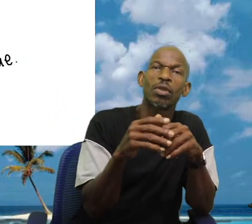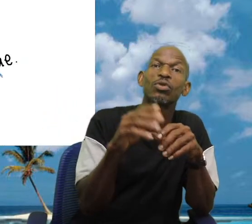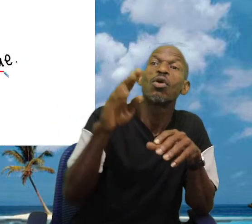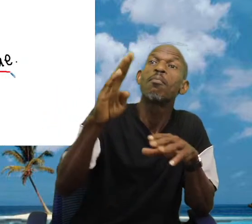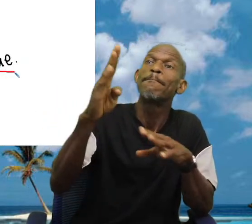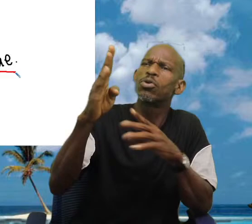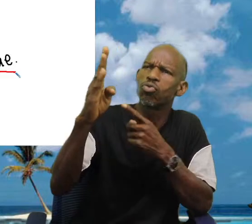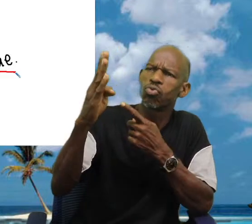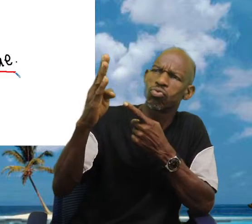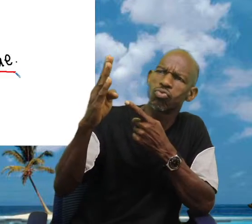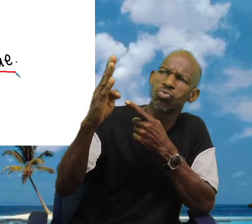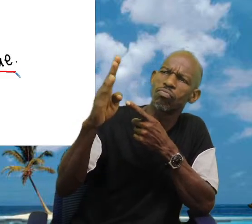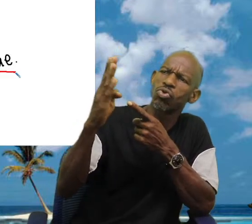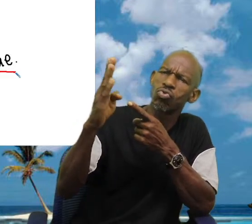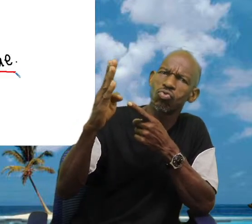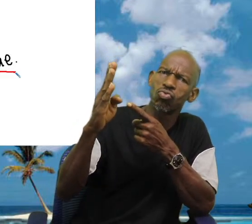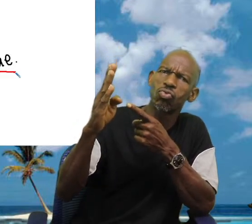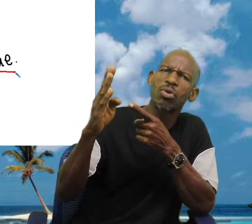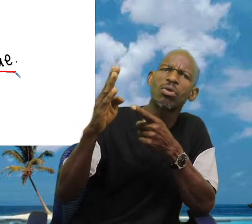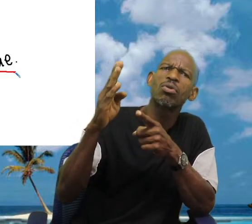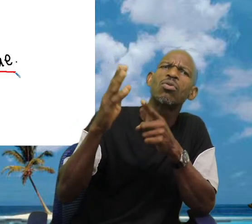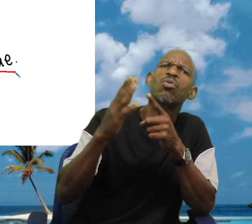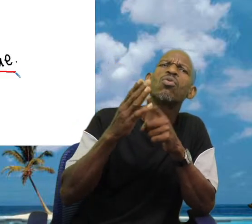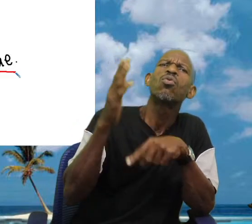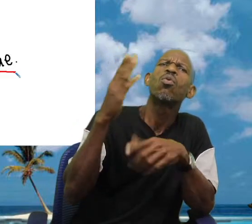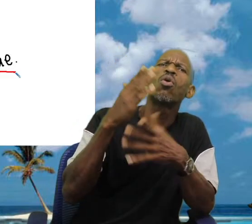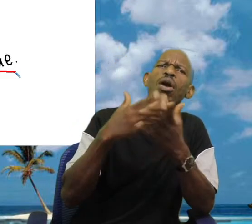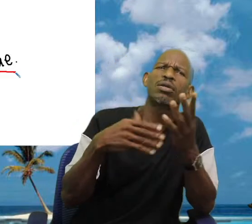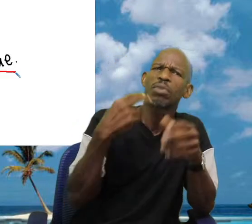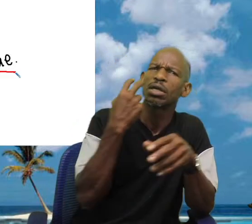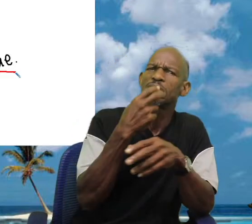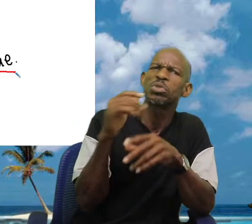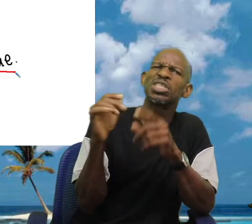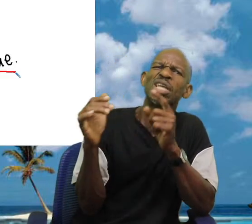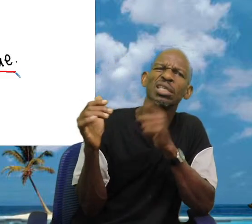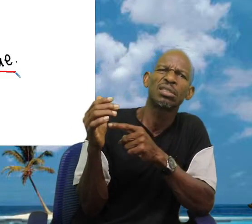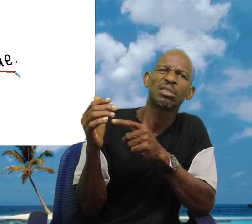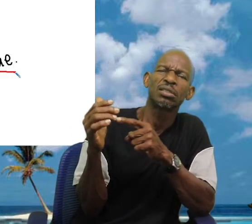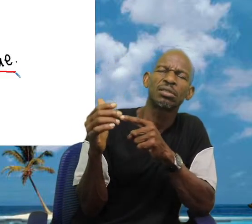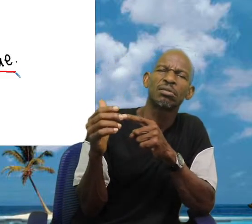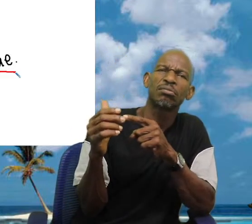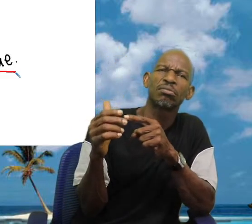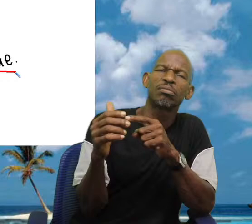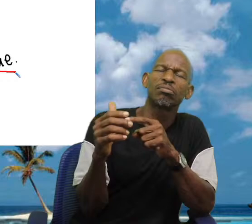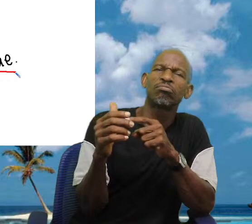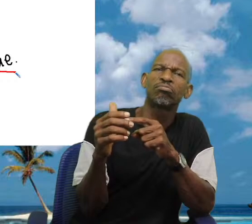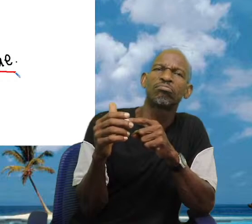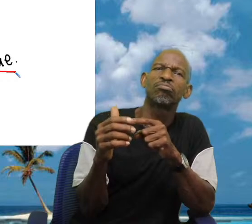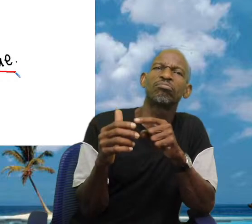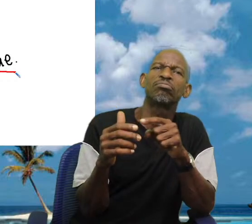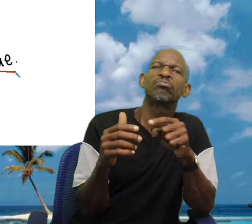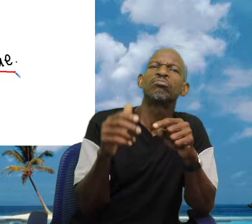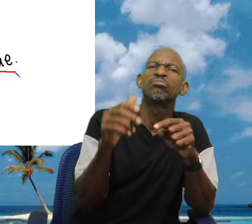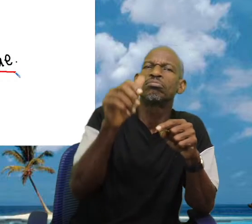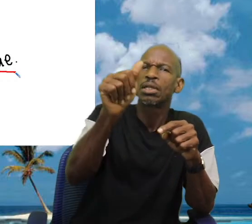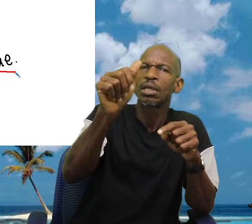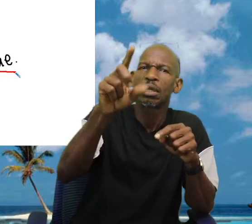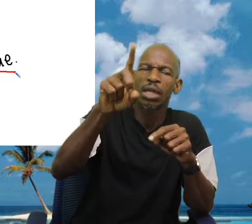I'm underlining to describe the color of the shoe. But we take the shoe to go to